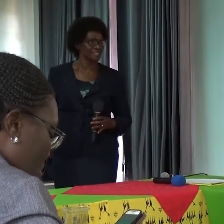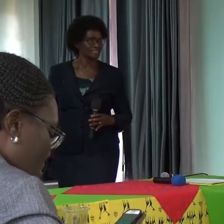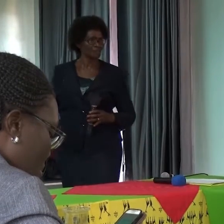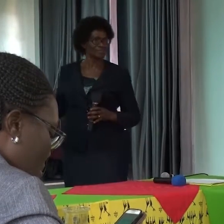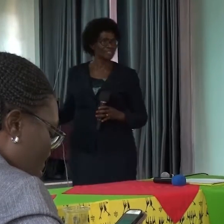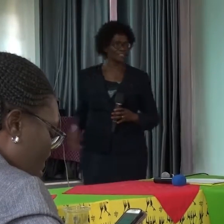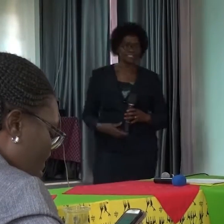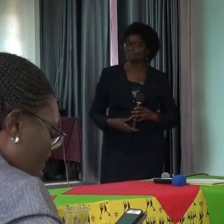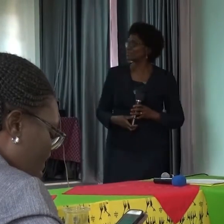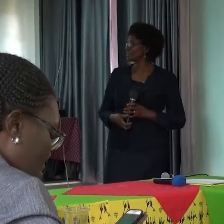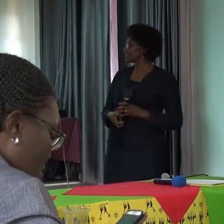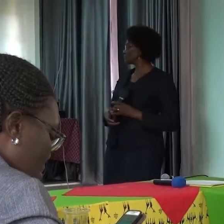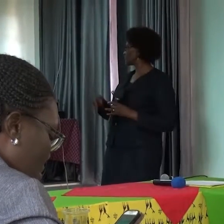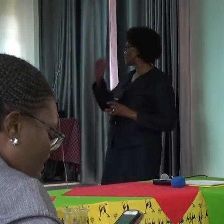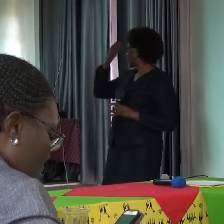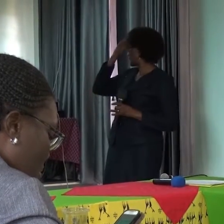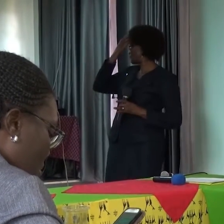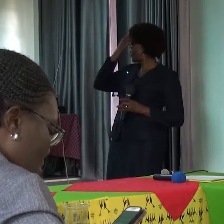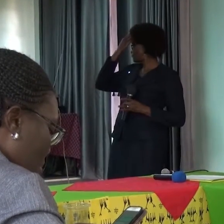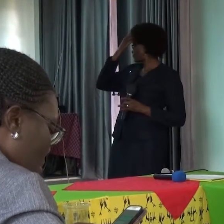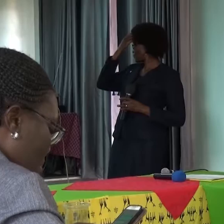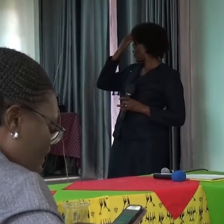document within this implementation framework.